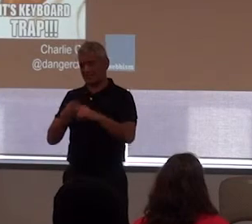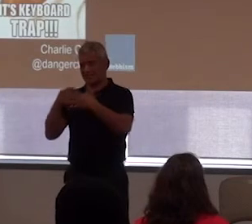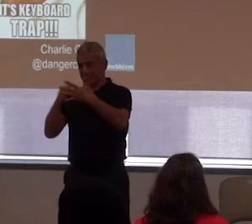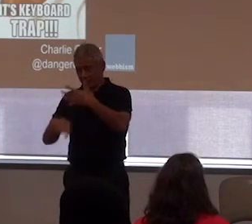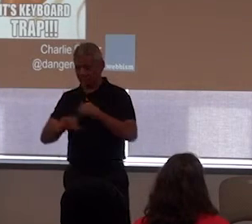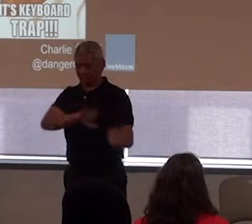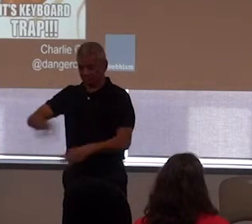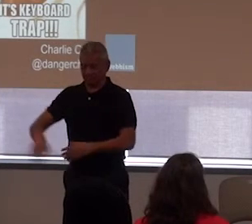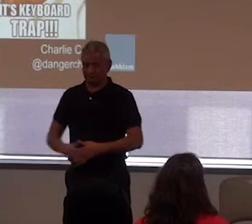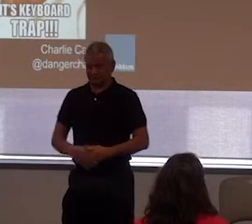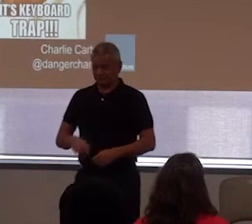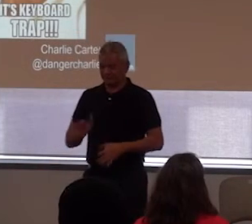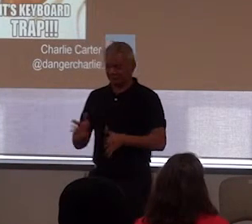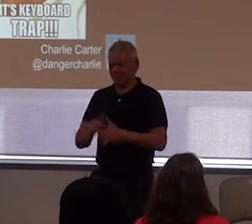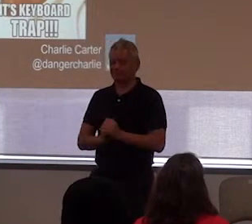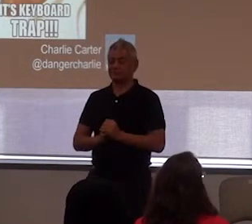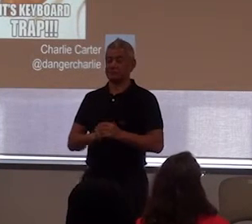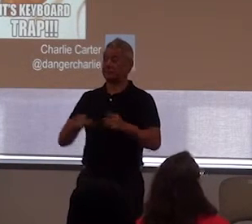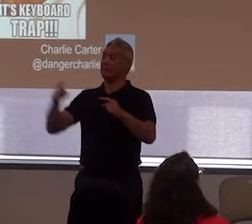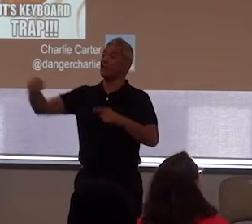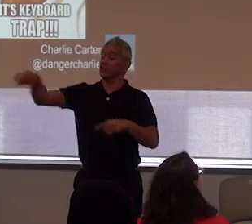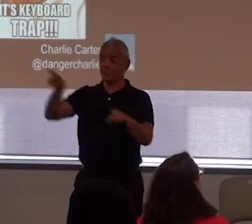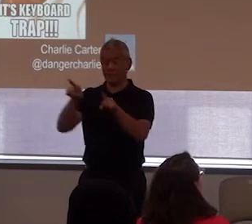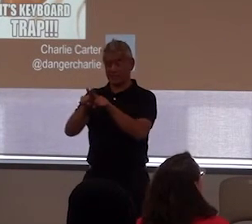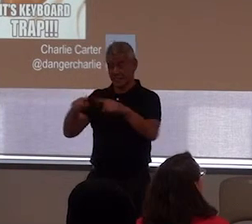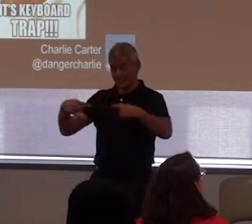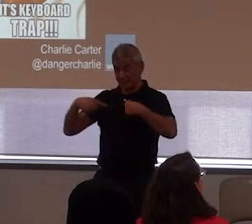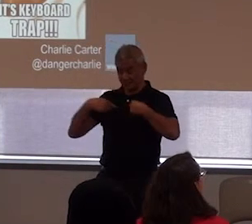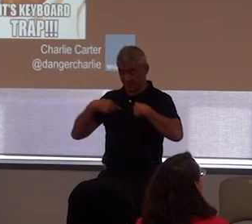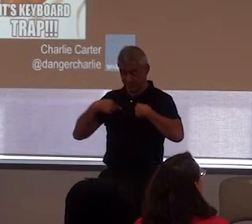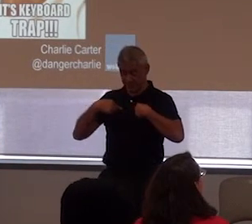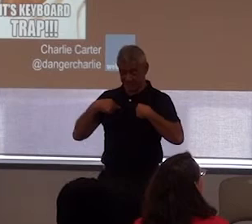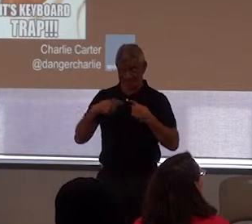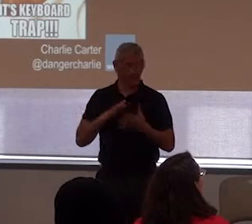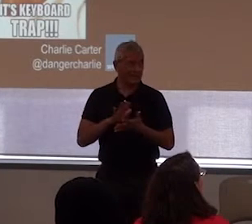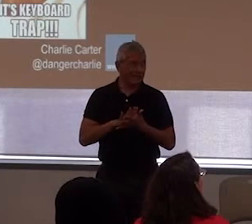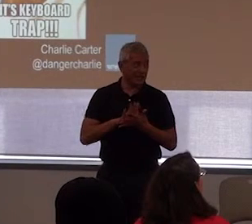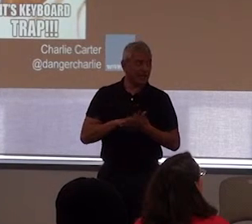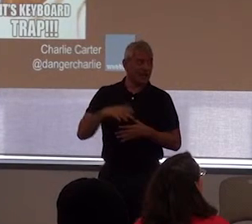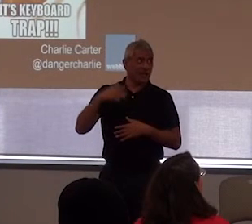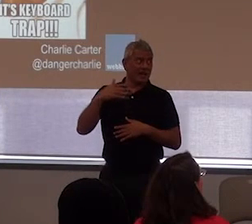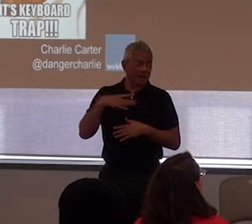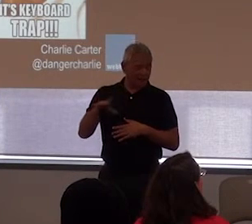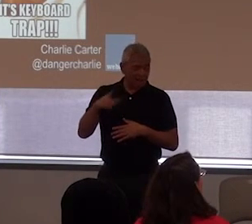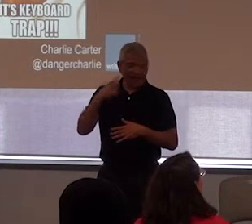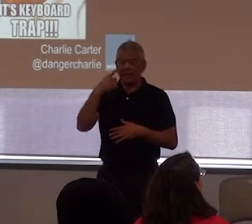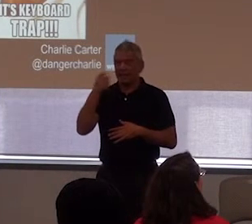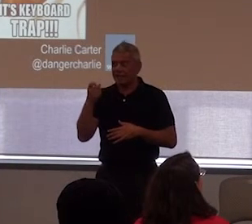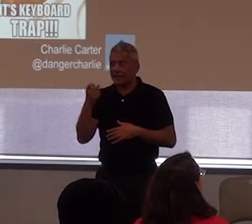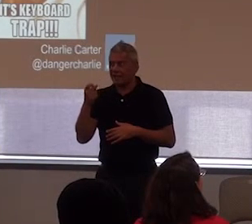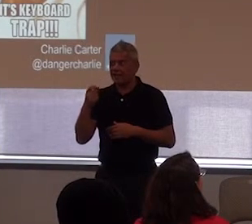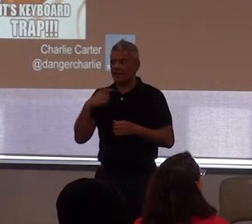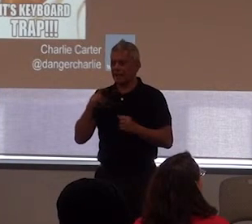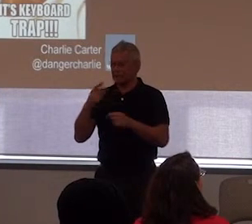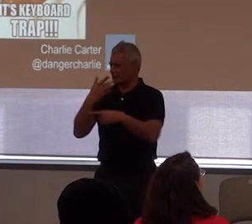you guys like memes, right? So I did put a sneak peek up on this on Twitter last night because I basically did my slides last night and this